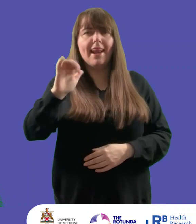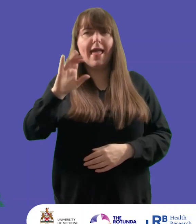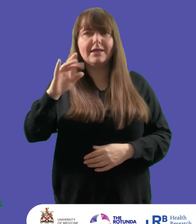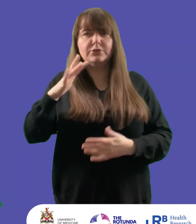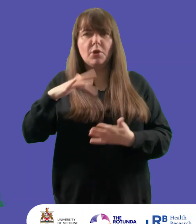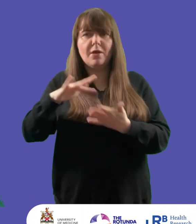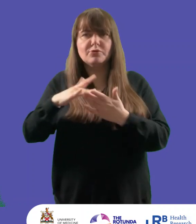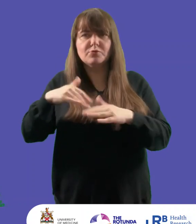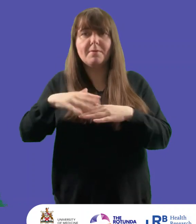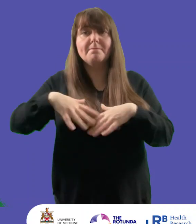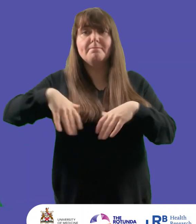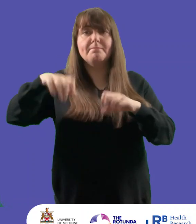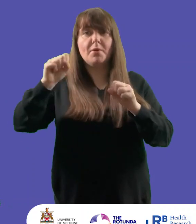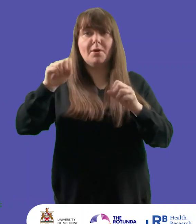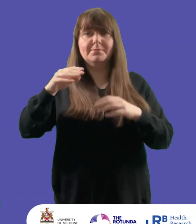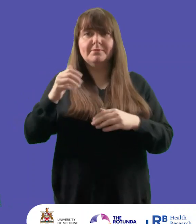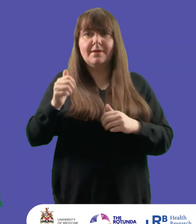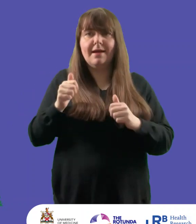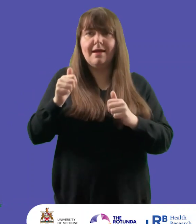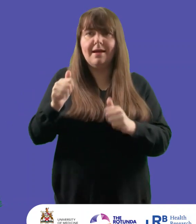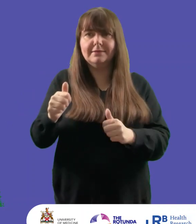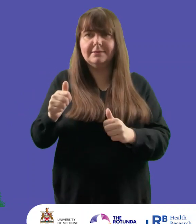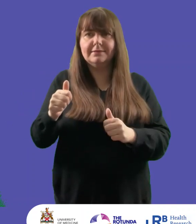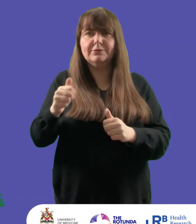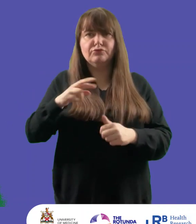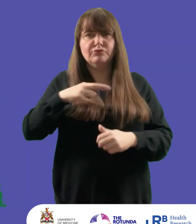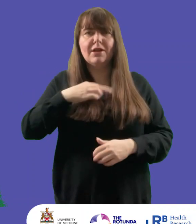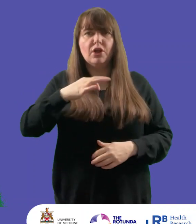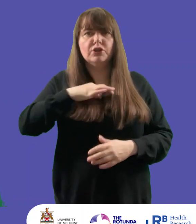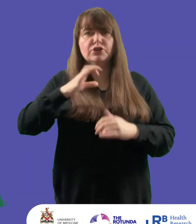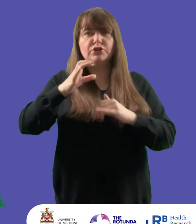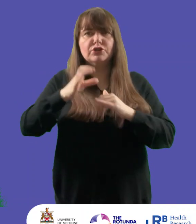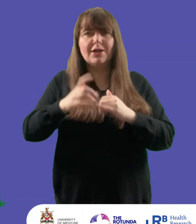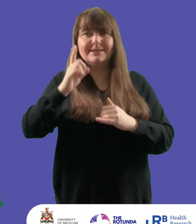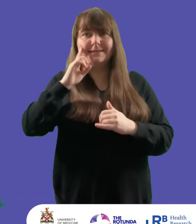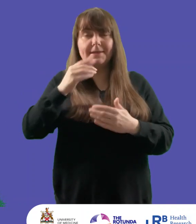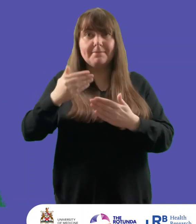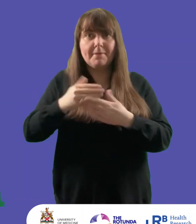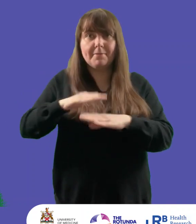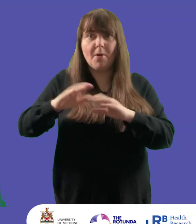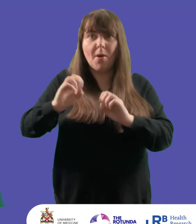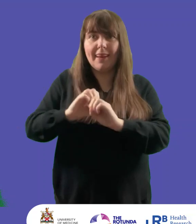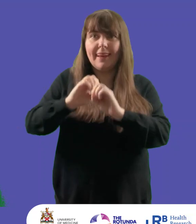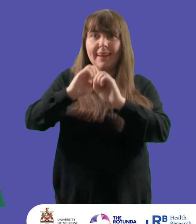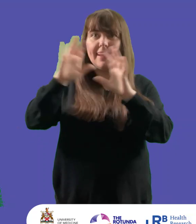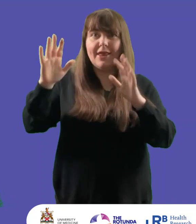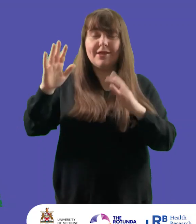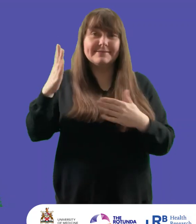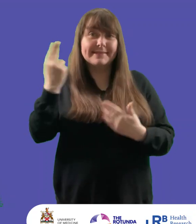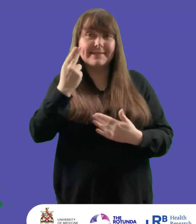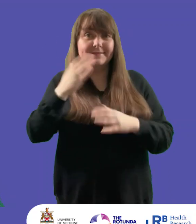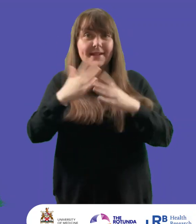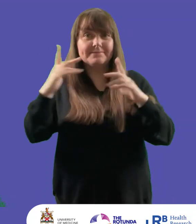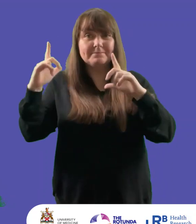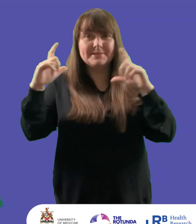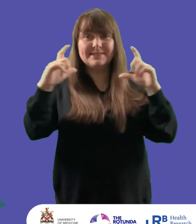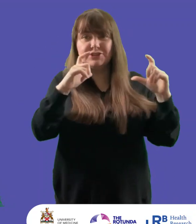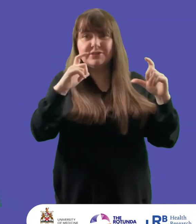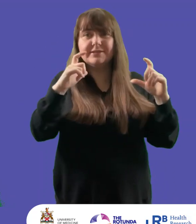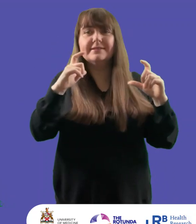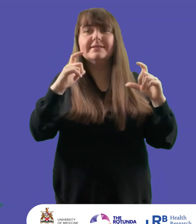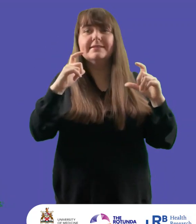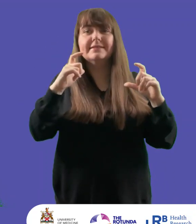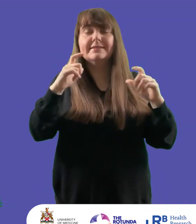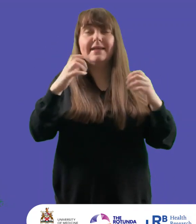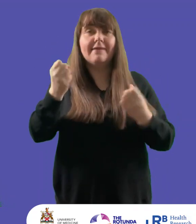of the placenta. For most people, when they attend for the anatomy scan, it's a really good chance for them to see baby more clearly, to get lots of nice